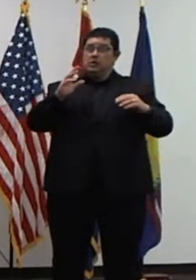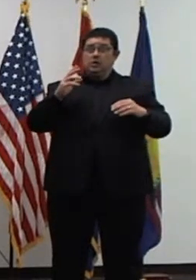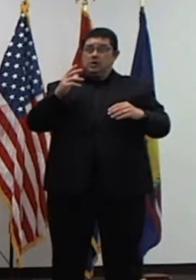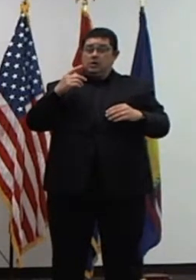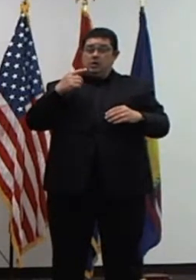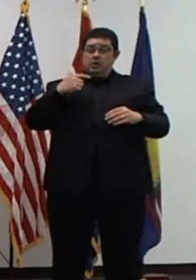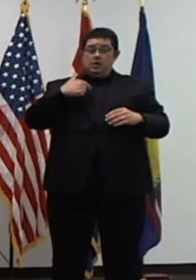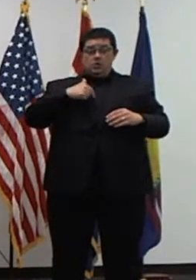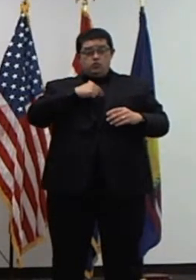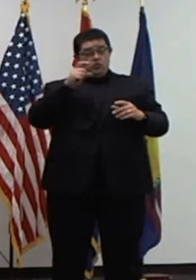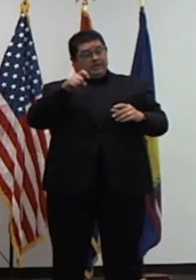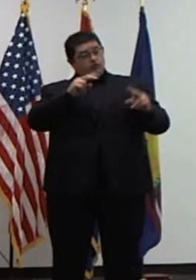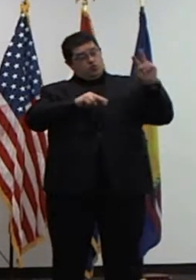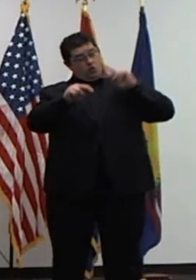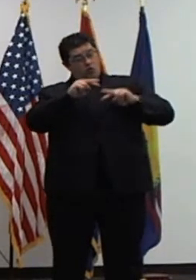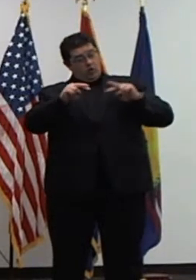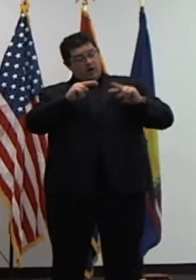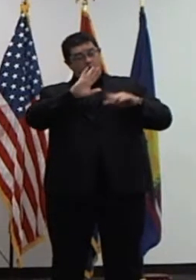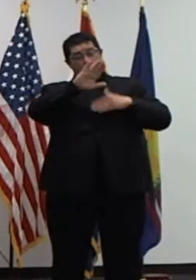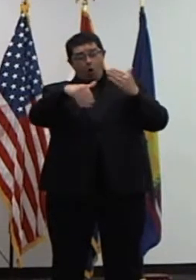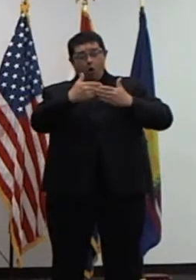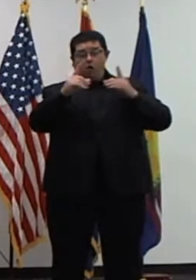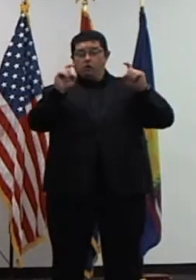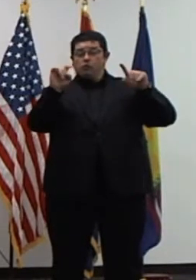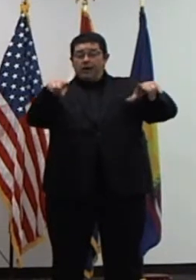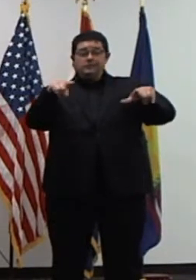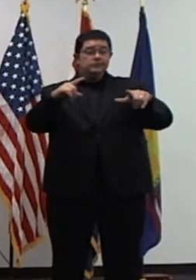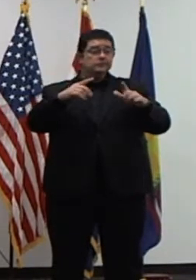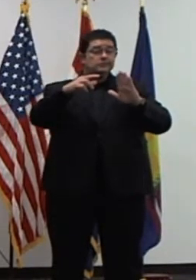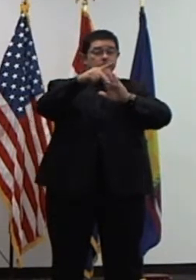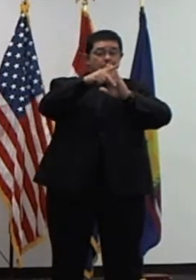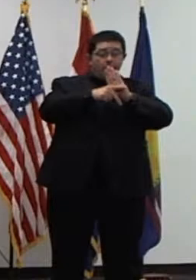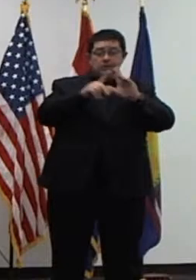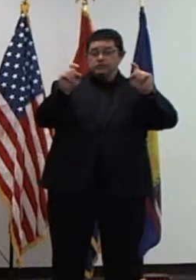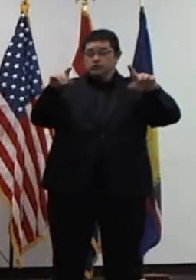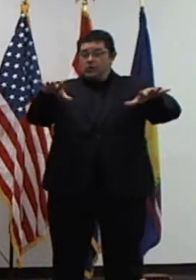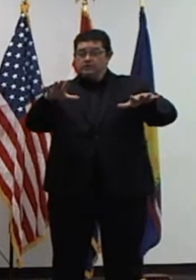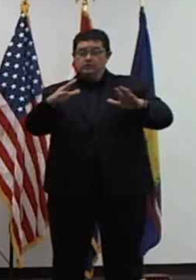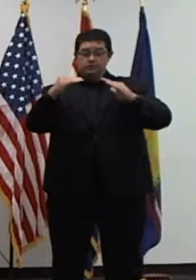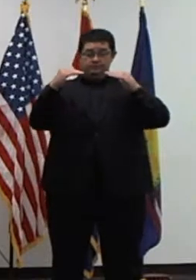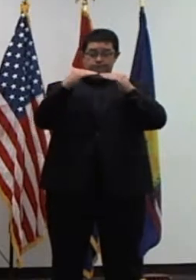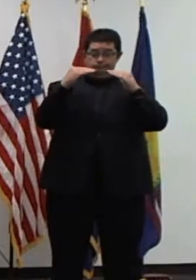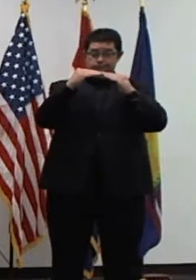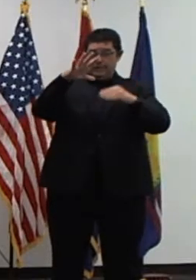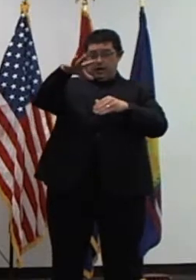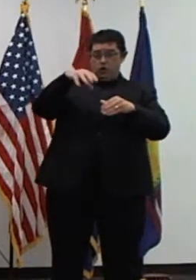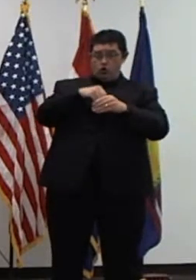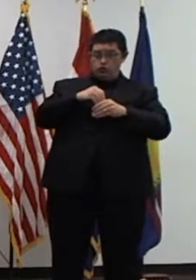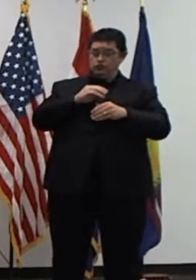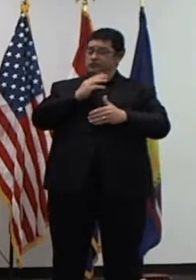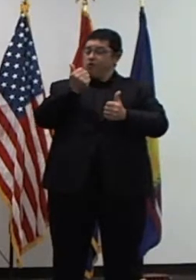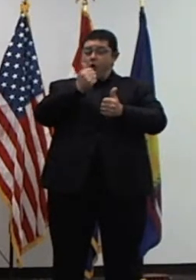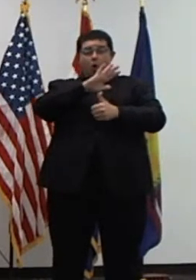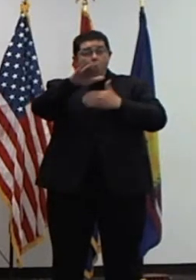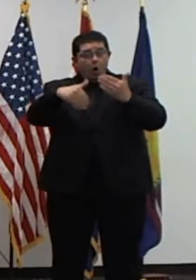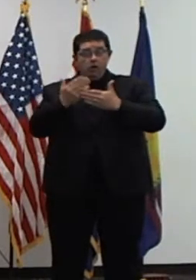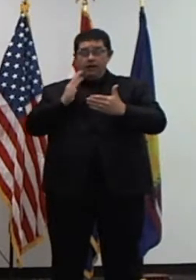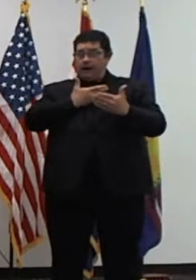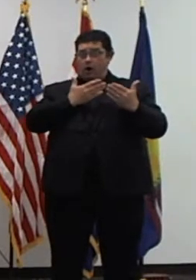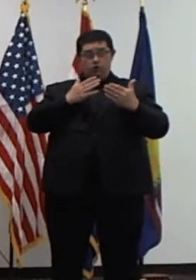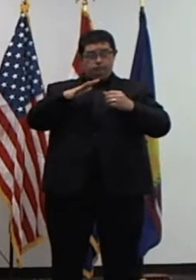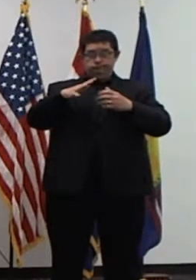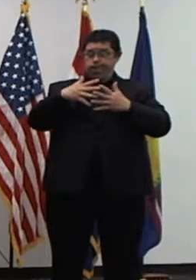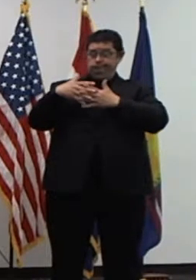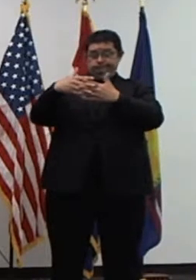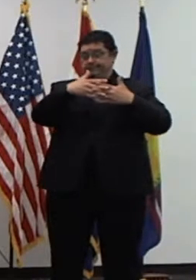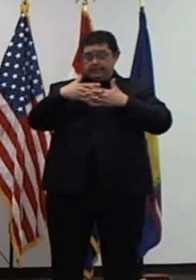into all questions of equity and inclusion, complex policy questions in our society. And the one that's foremost right now is